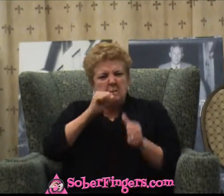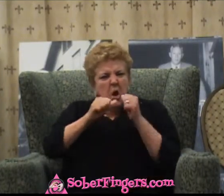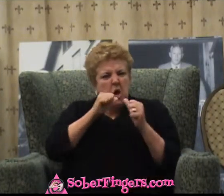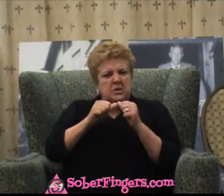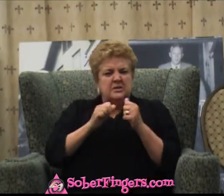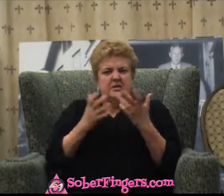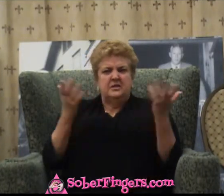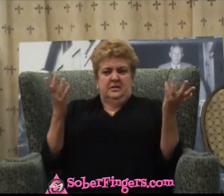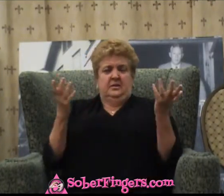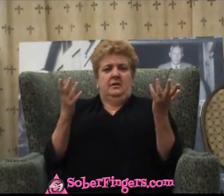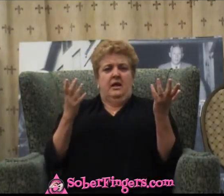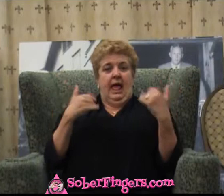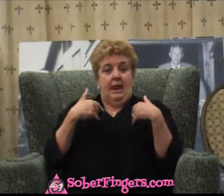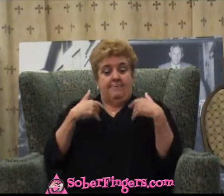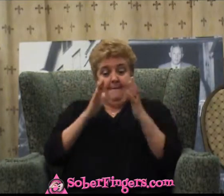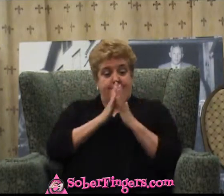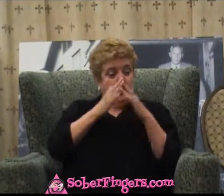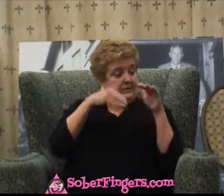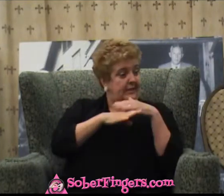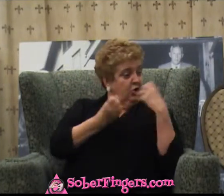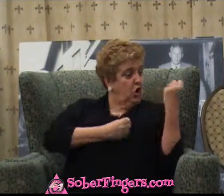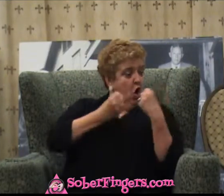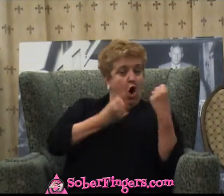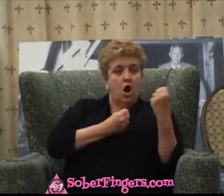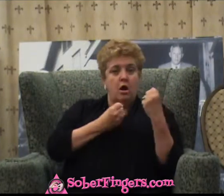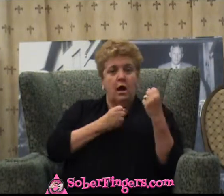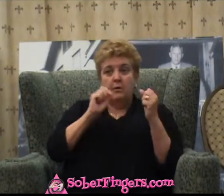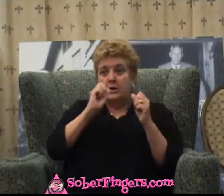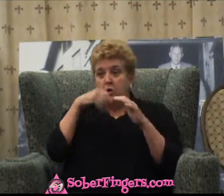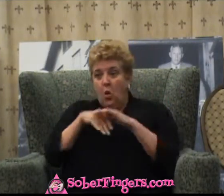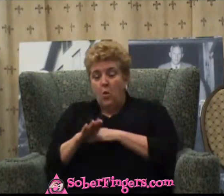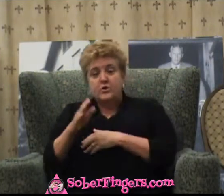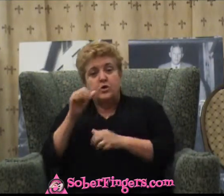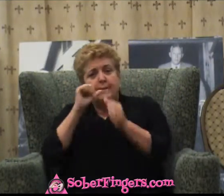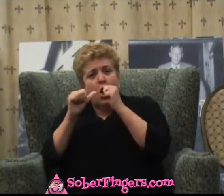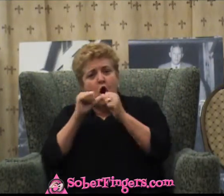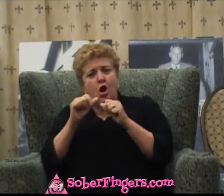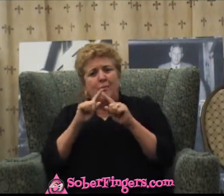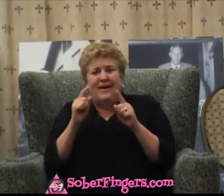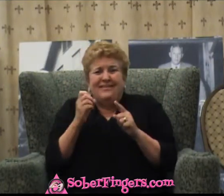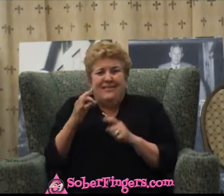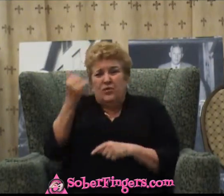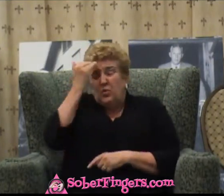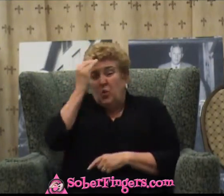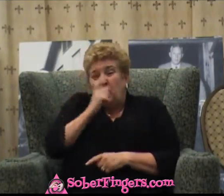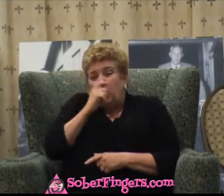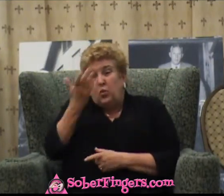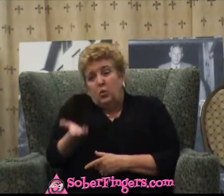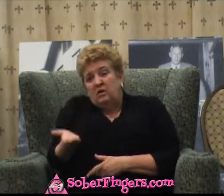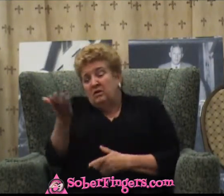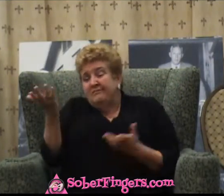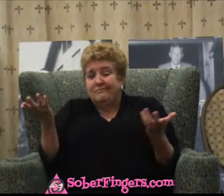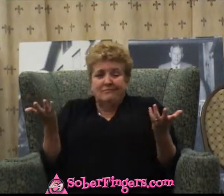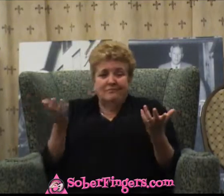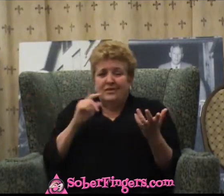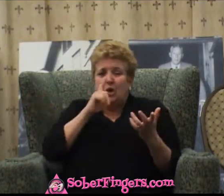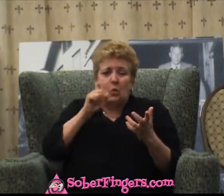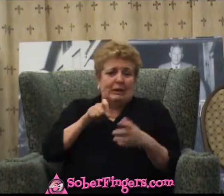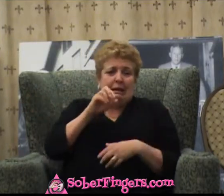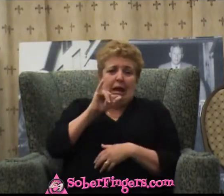in the car, going in the bar. And I didn't have ID, but gosh, if you know the bartender and you keep going there enough, they just assume